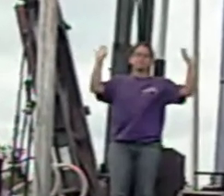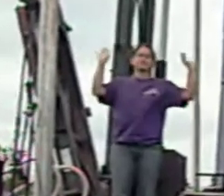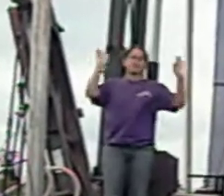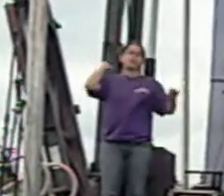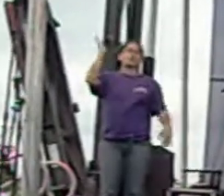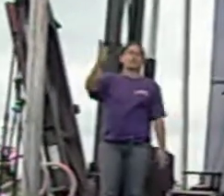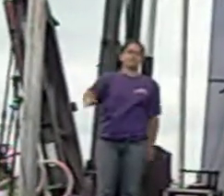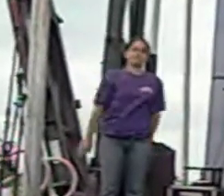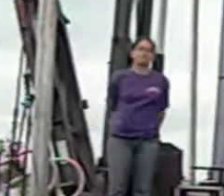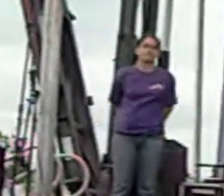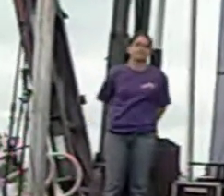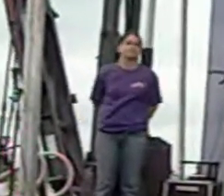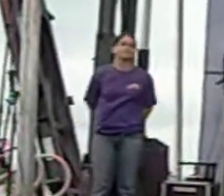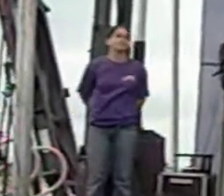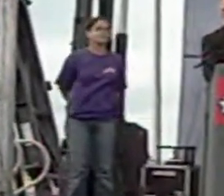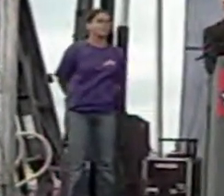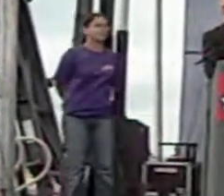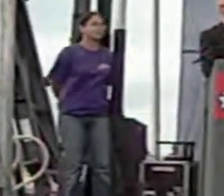Thank you.